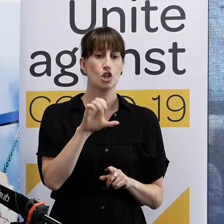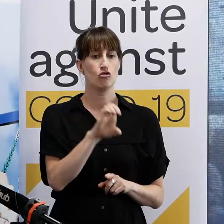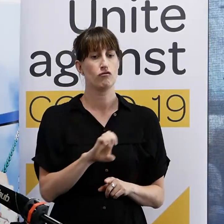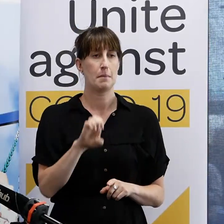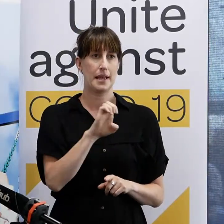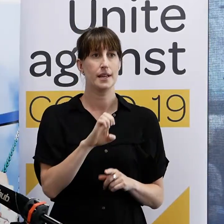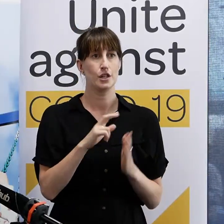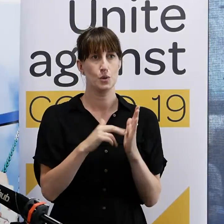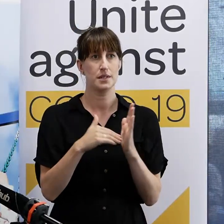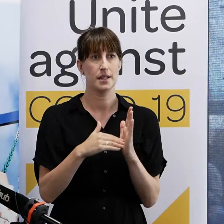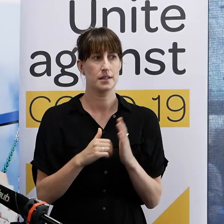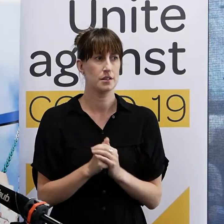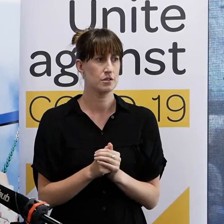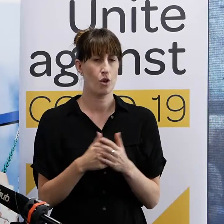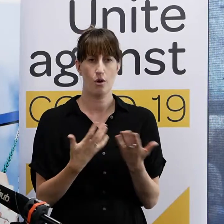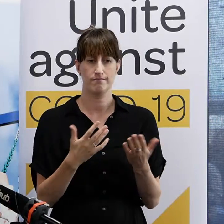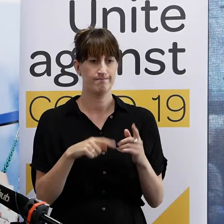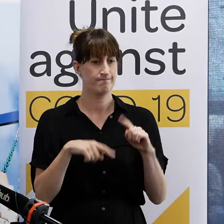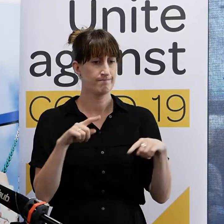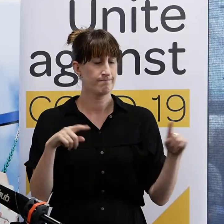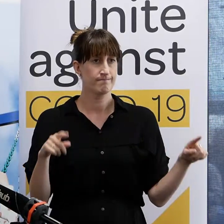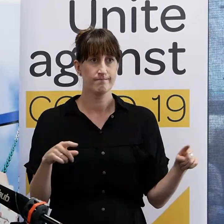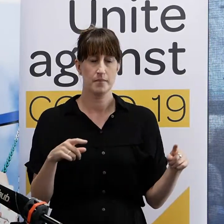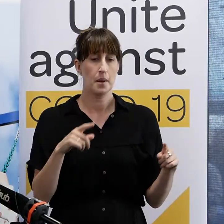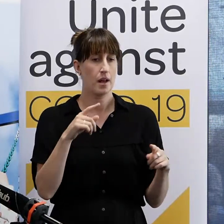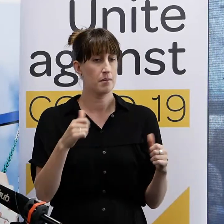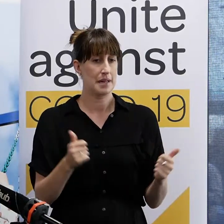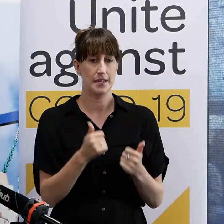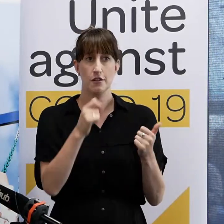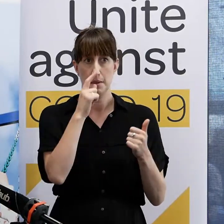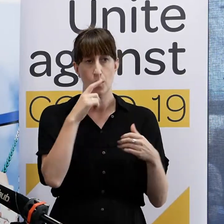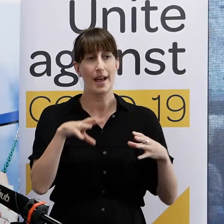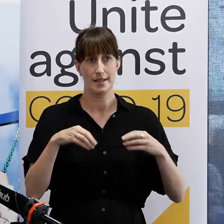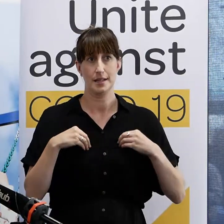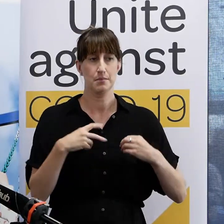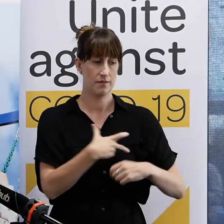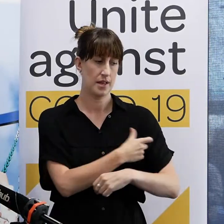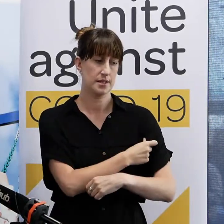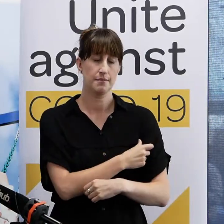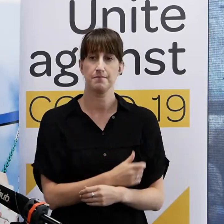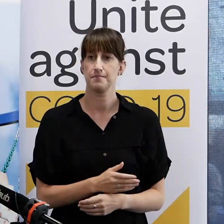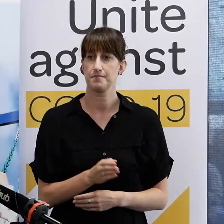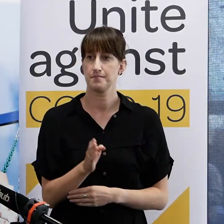of acceptance right across the different ethnic groups in that border workforce. Is it fair to really